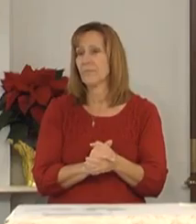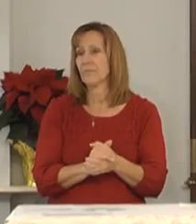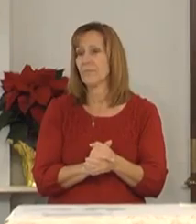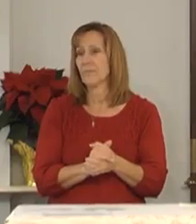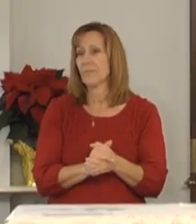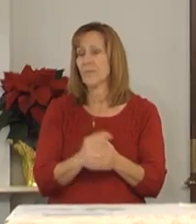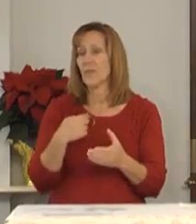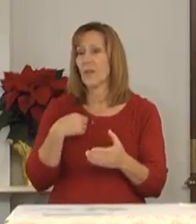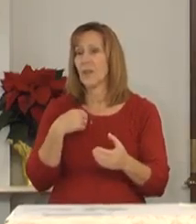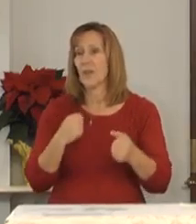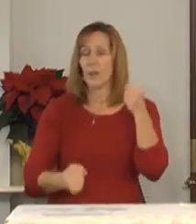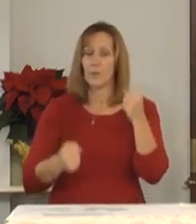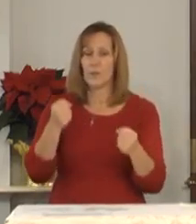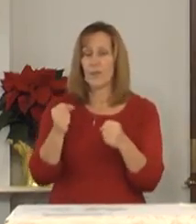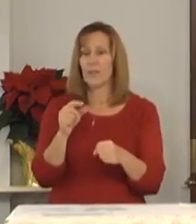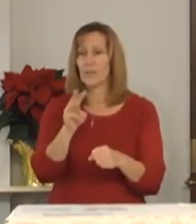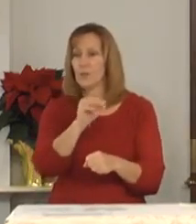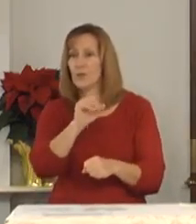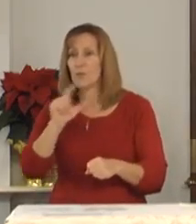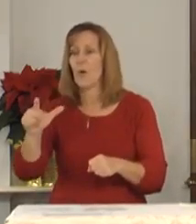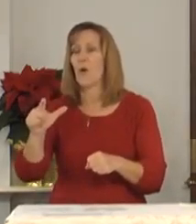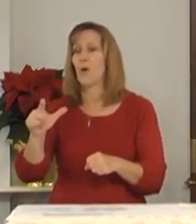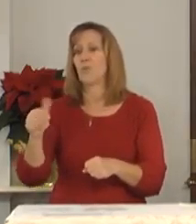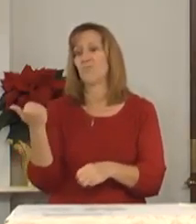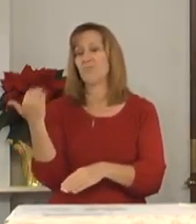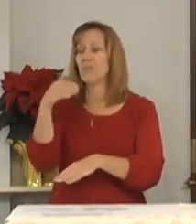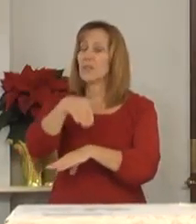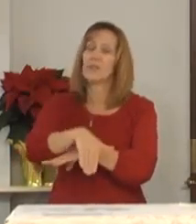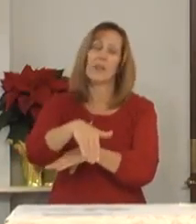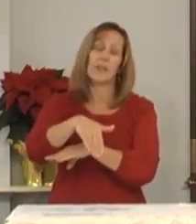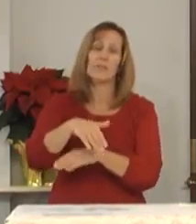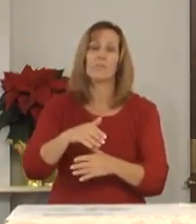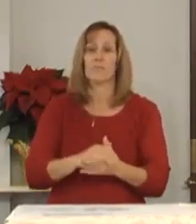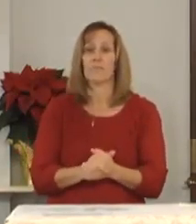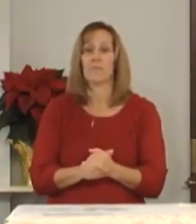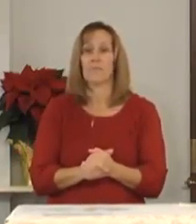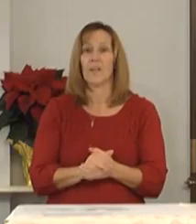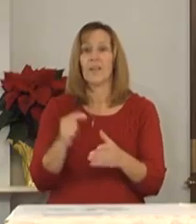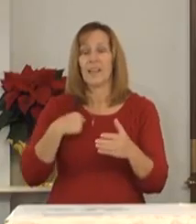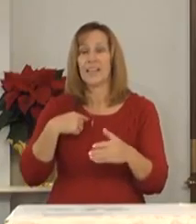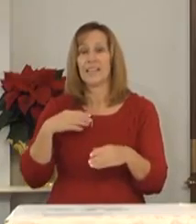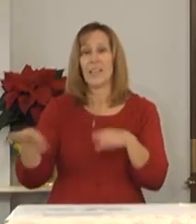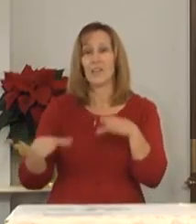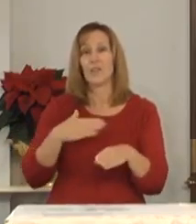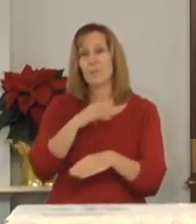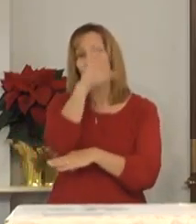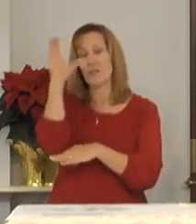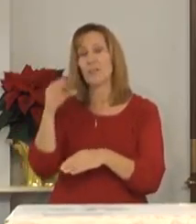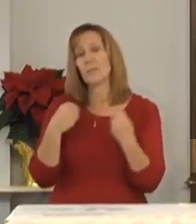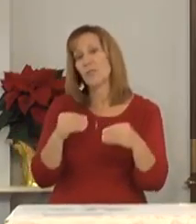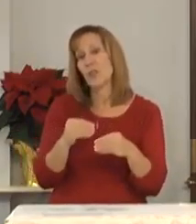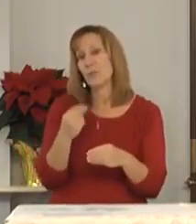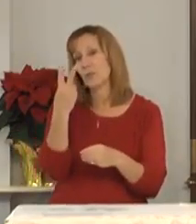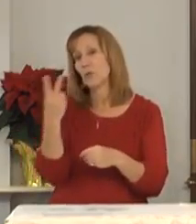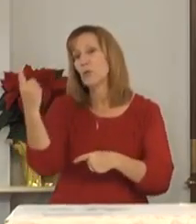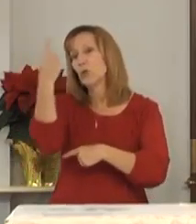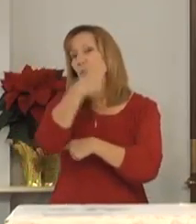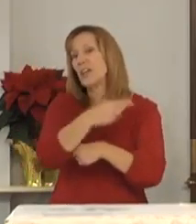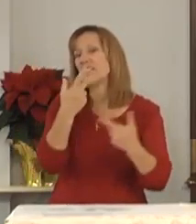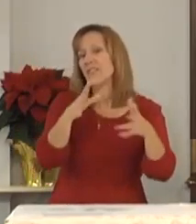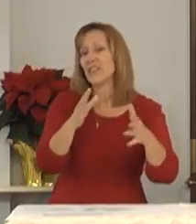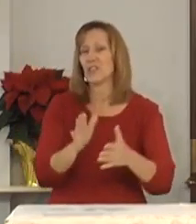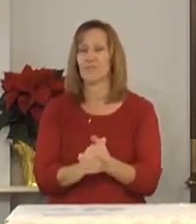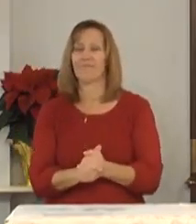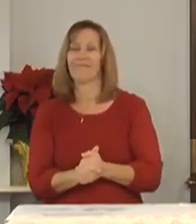I was driving over to the mall the other night. Yes, I do my Christmas shopping in about 2 days.